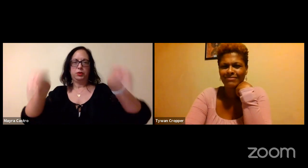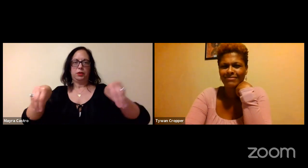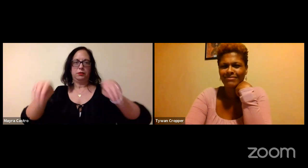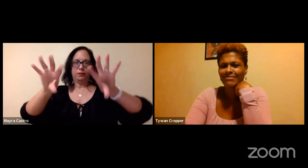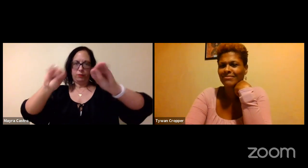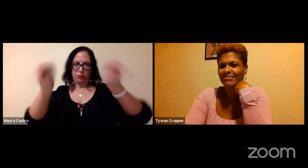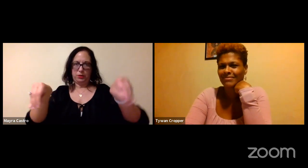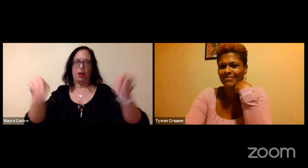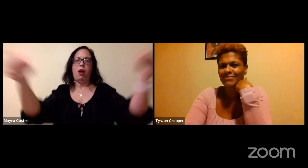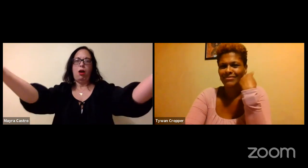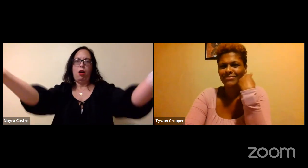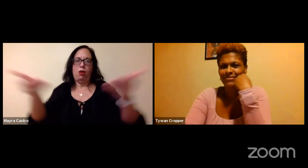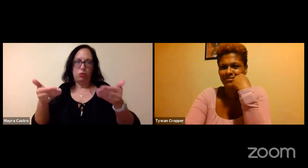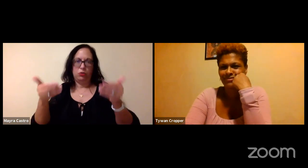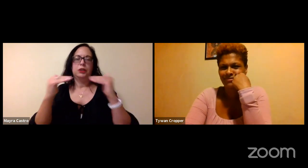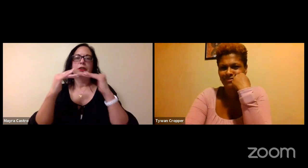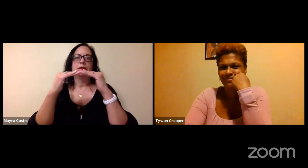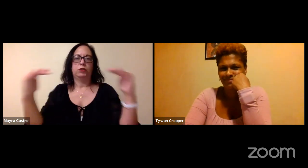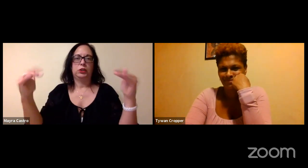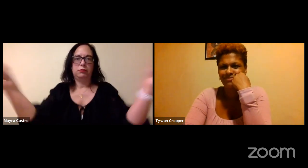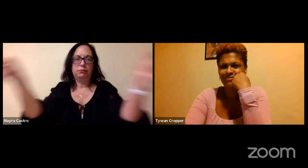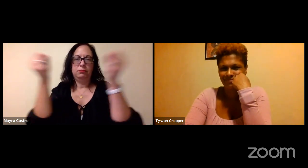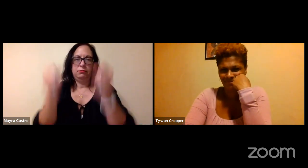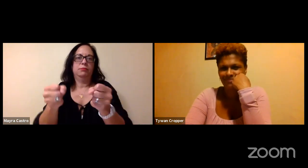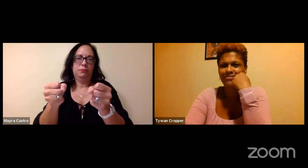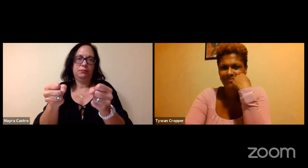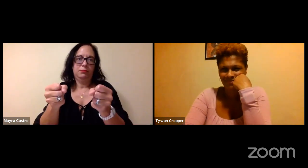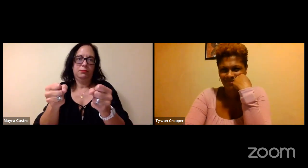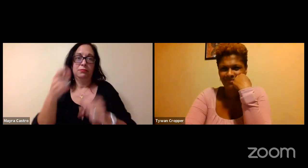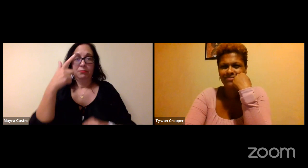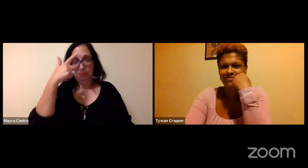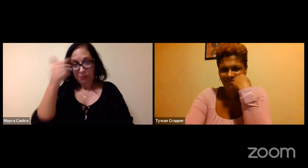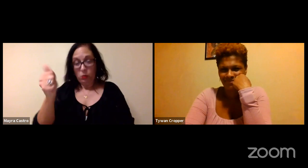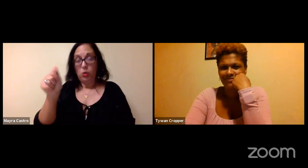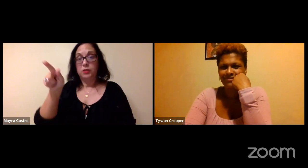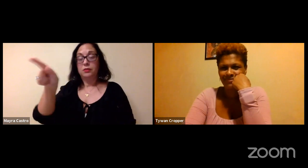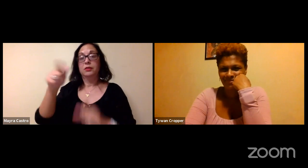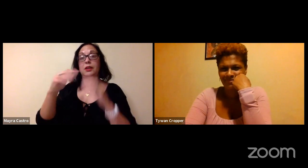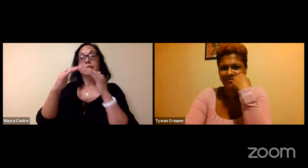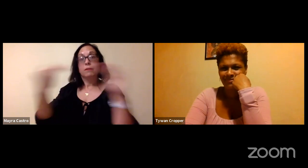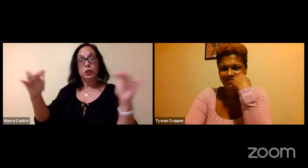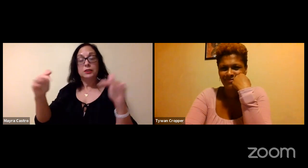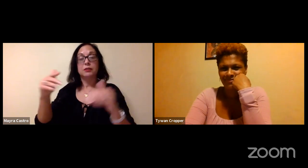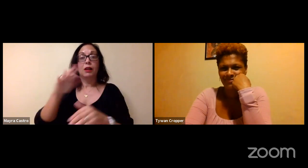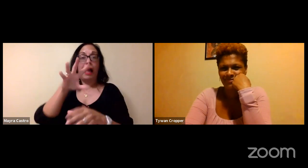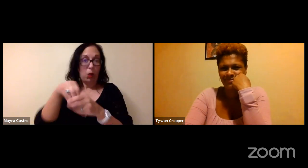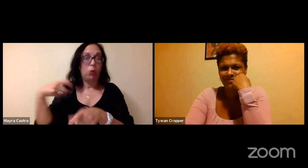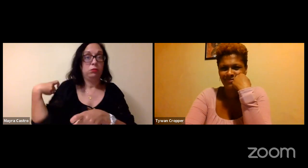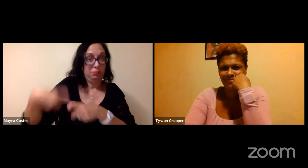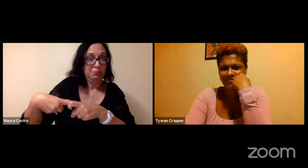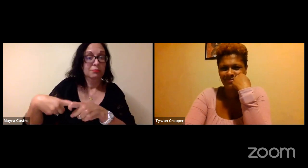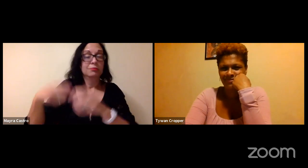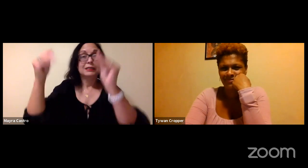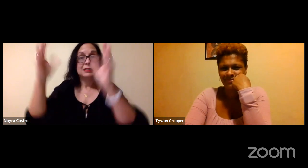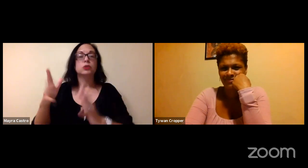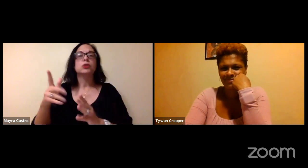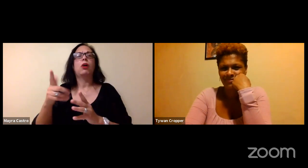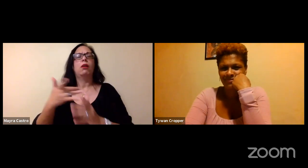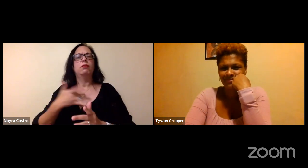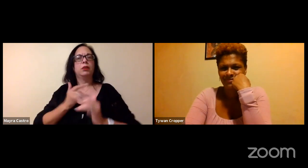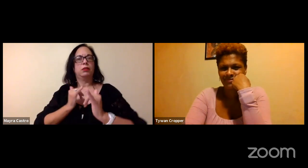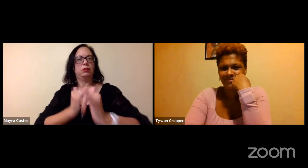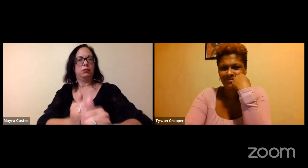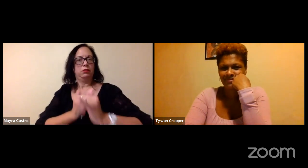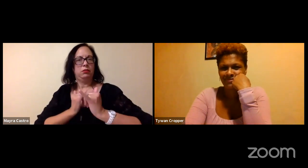teachers of color and diverse backgrounds. And we need to be having a dialogue with one another.